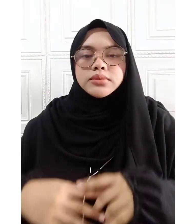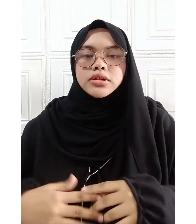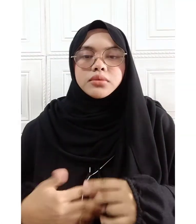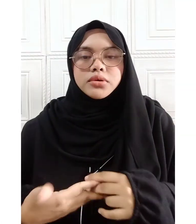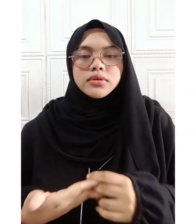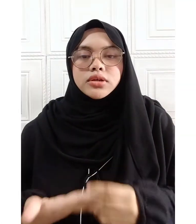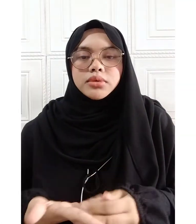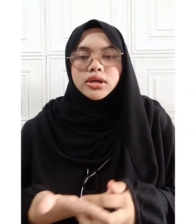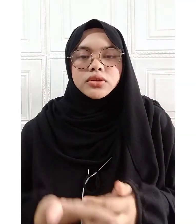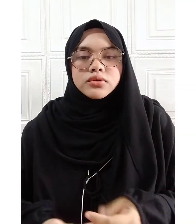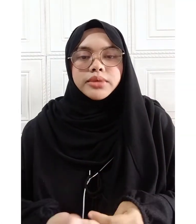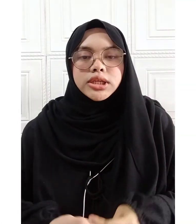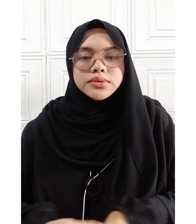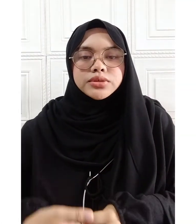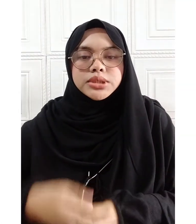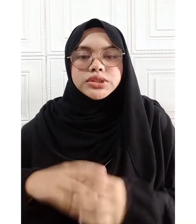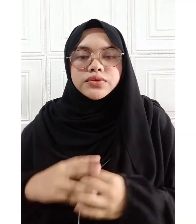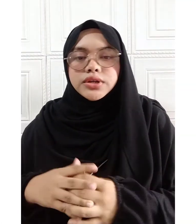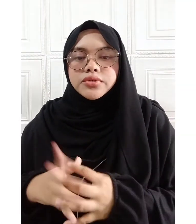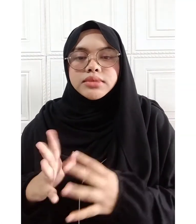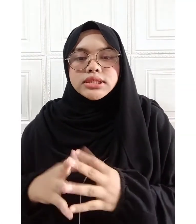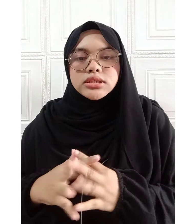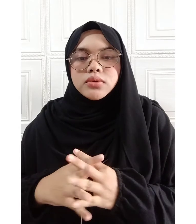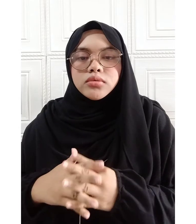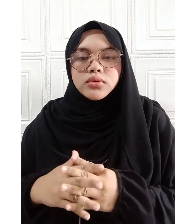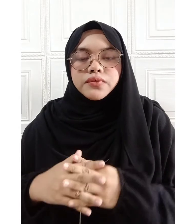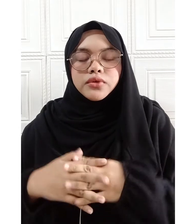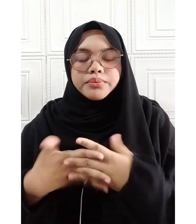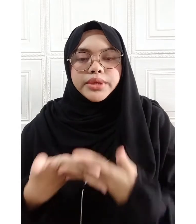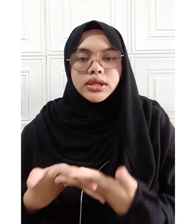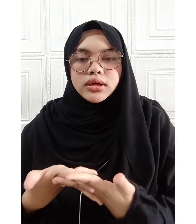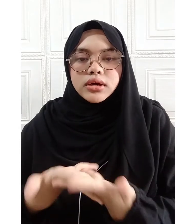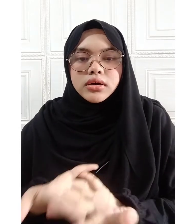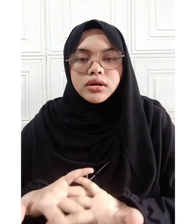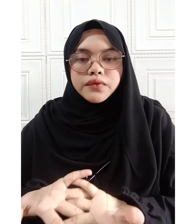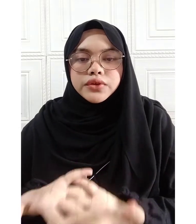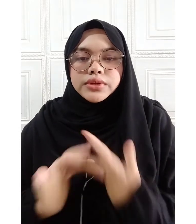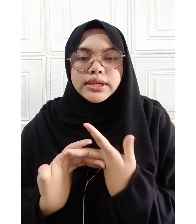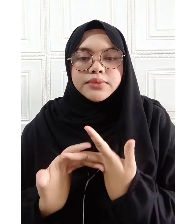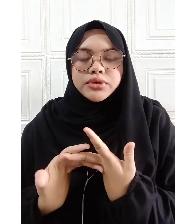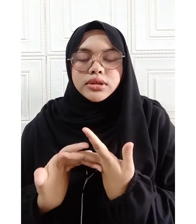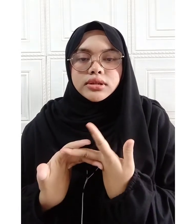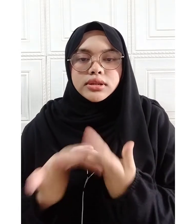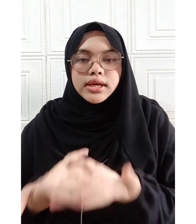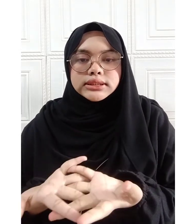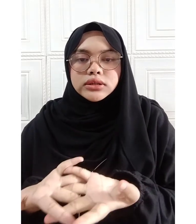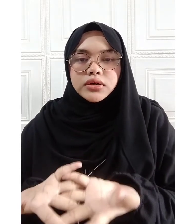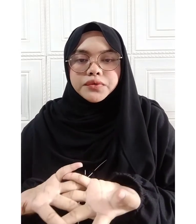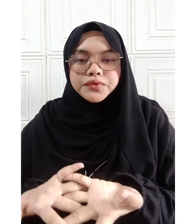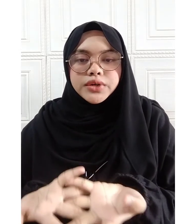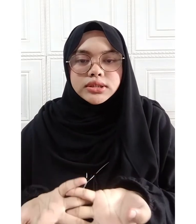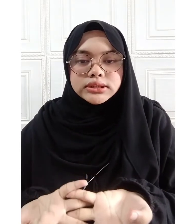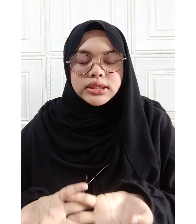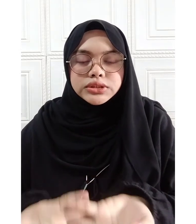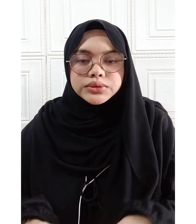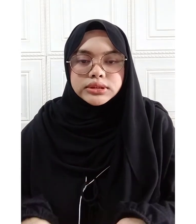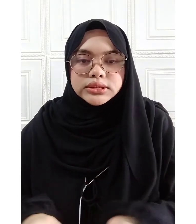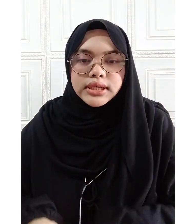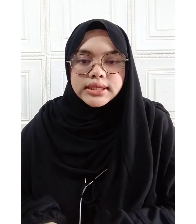Assalamualaikum warahmatullahi wabarakatuh. My name is Nabila Sawia from EC104B. For today practical test of ECS268,